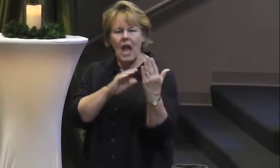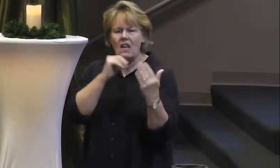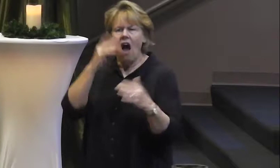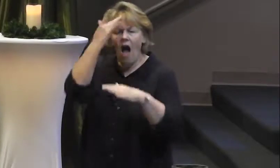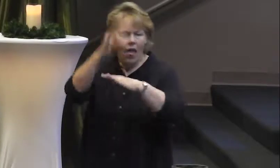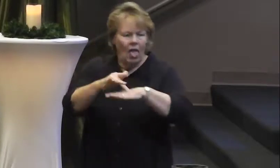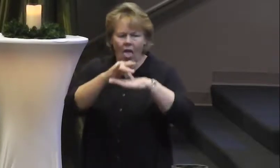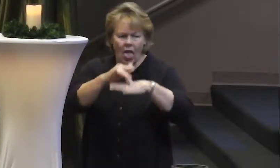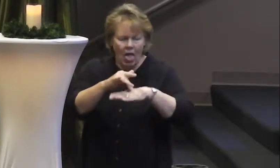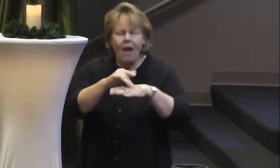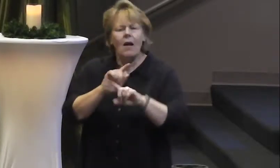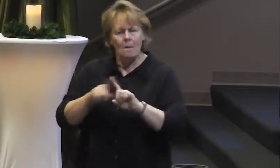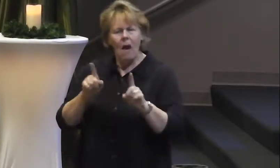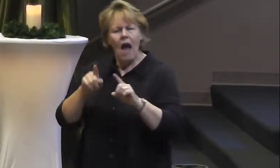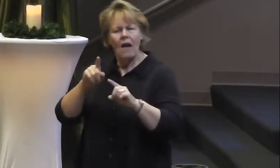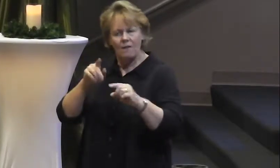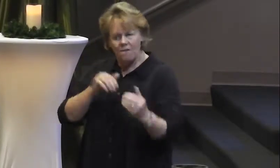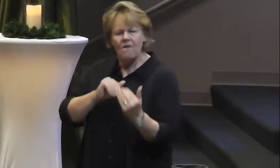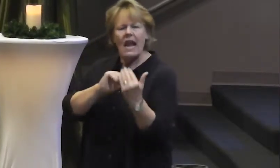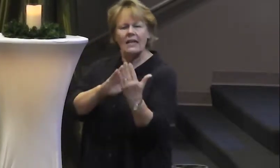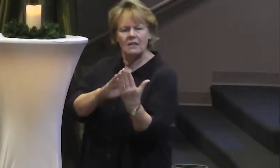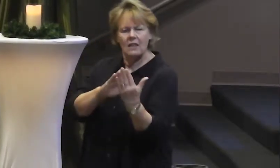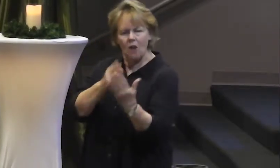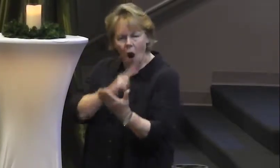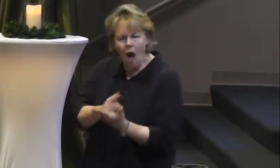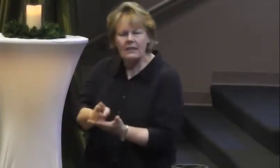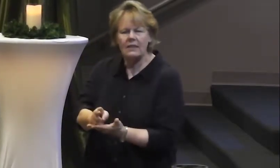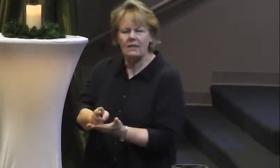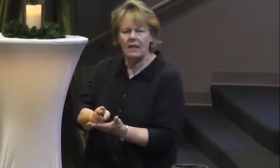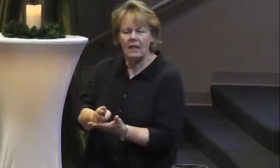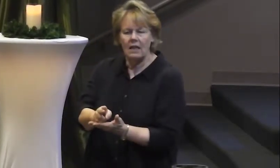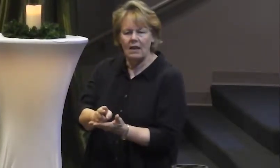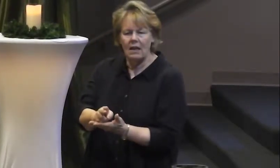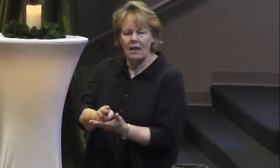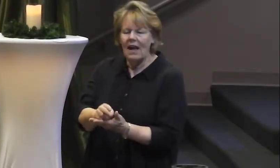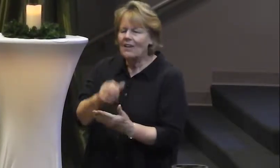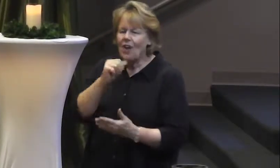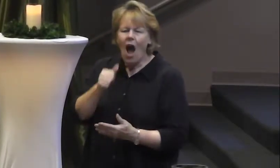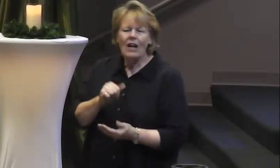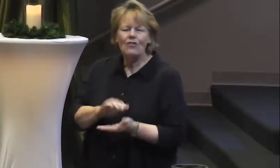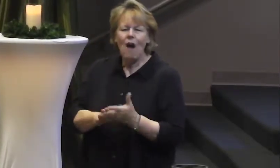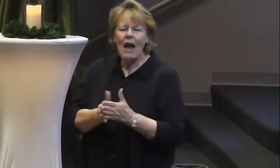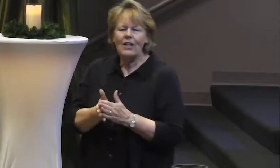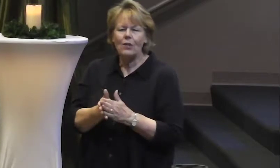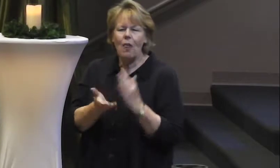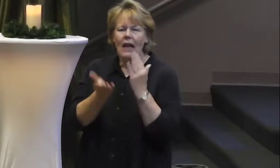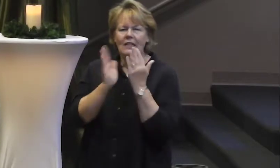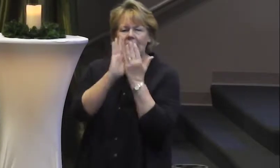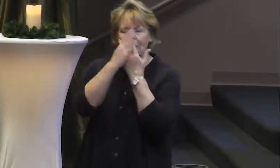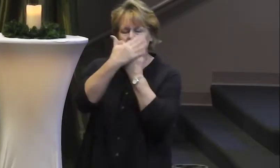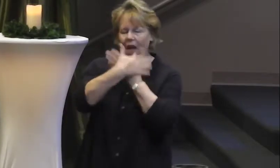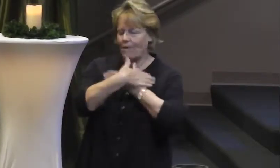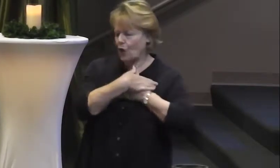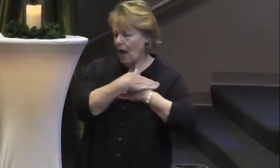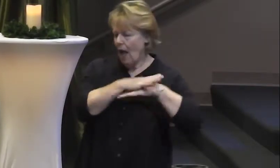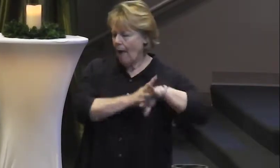and not kind of try to ignore it or cover it up. And maybe especially in holiday times, it's important that we not let